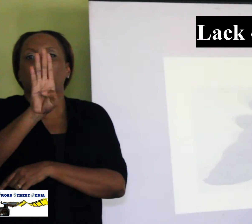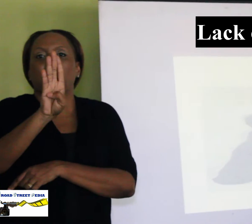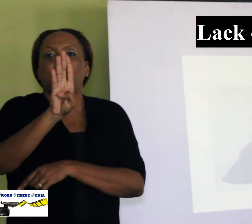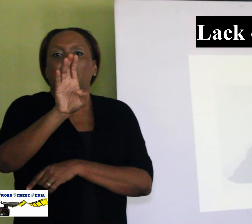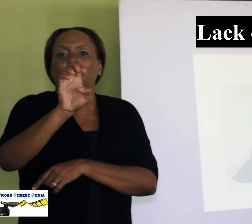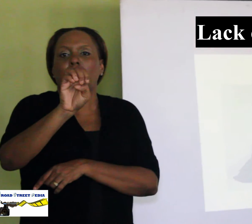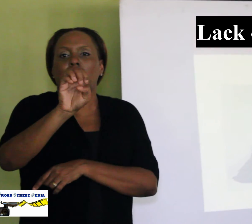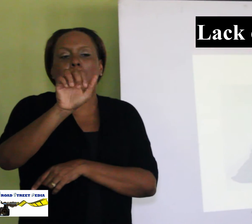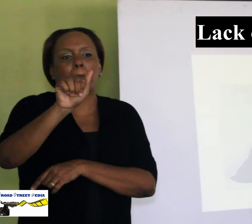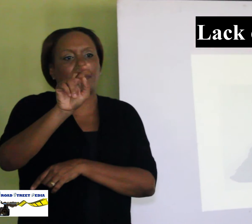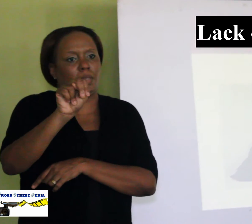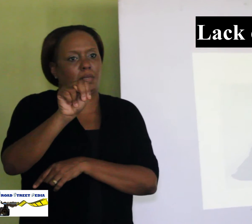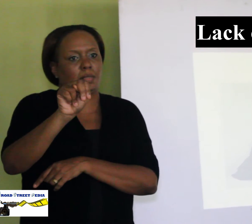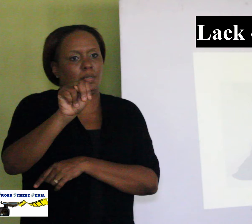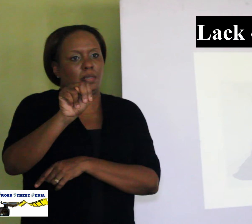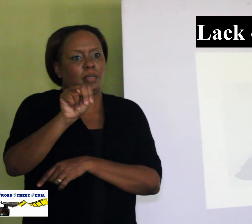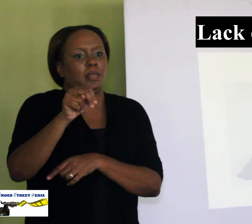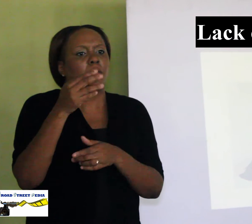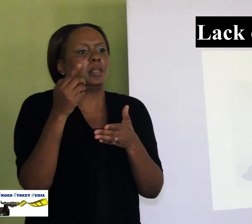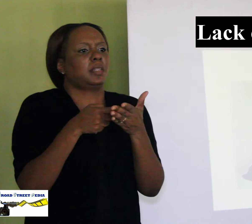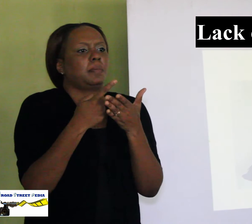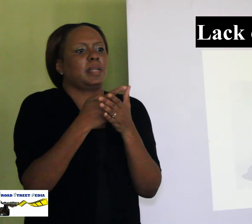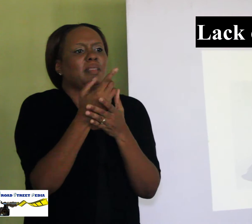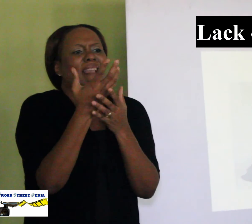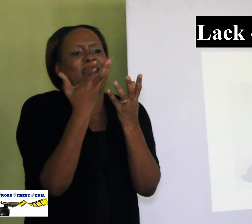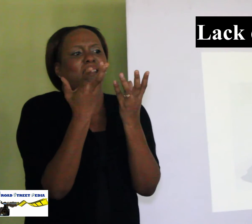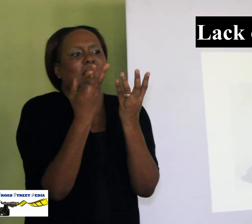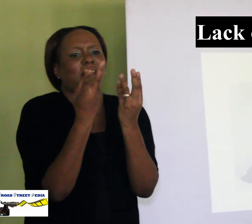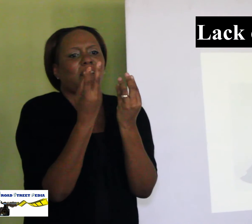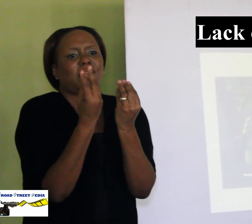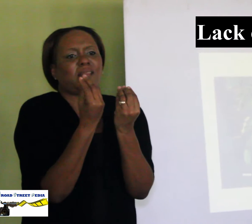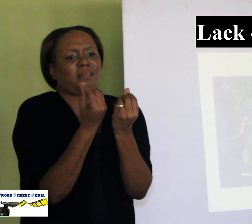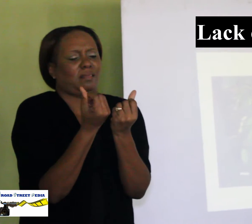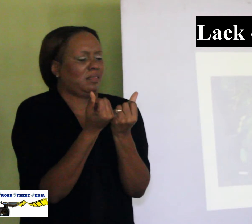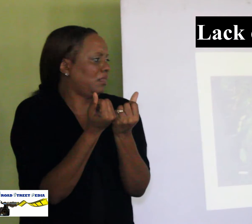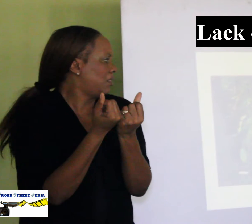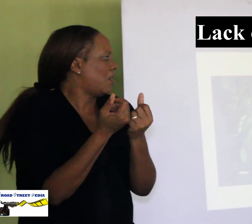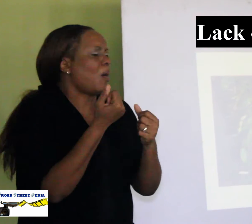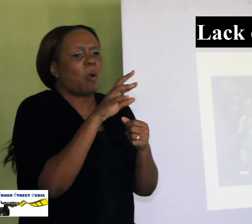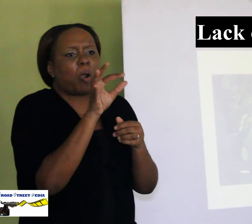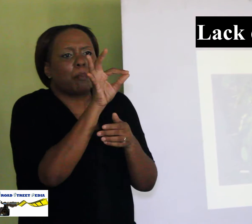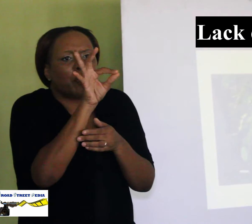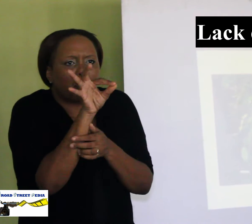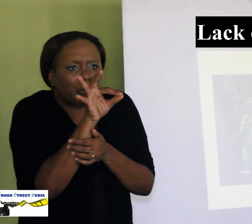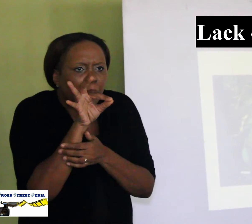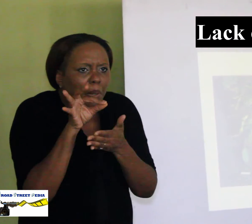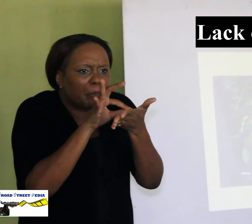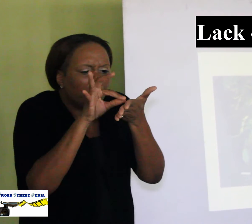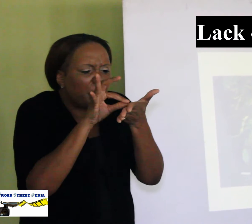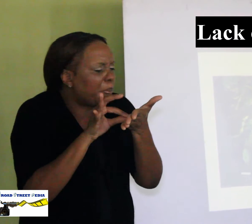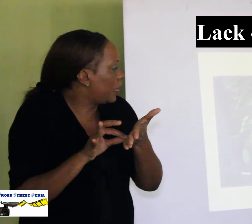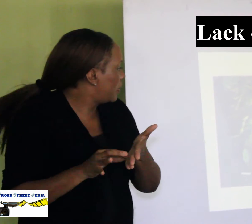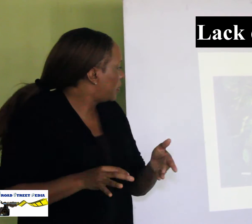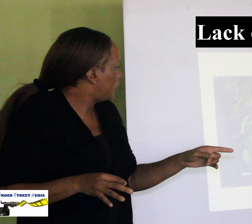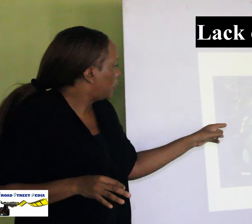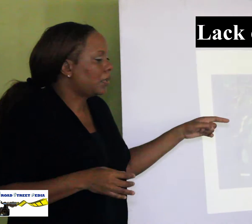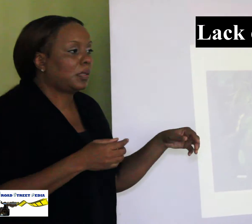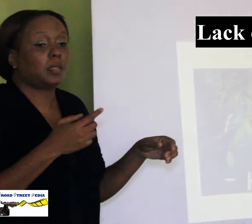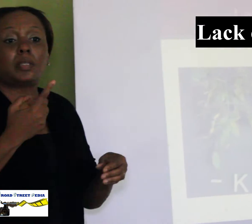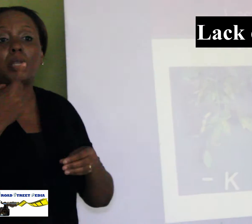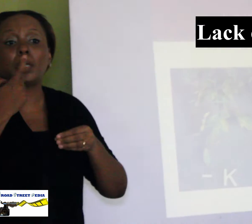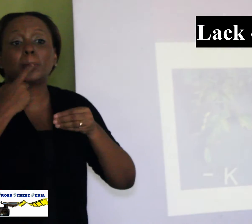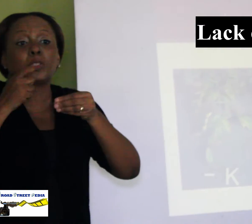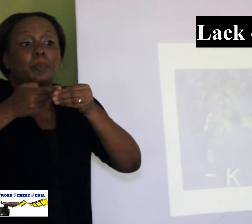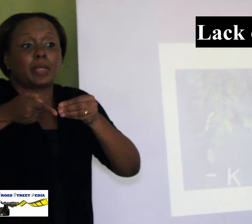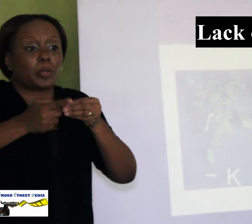the leaf may even wilter or turn, right? So that is when it is lacking potassium. Here is in tomatoes, it's